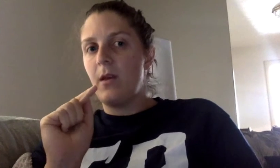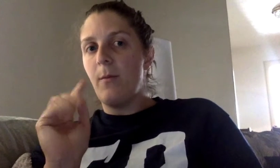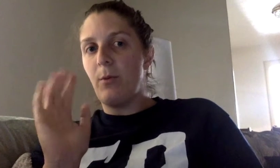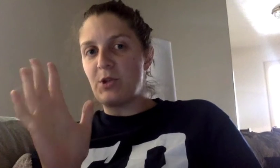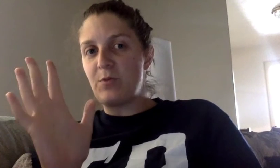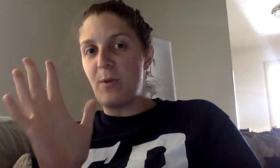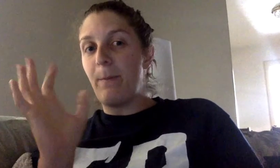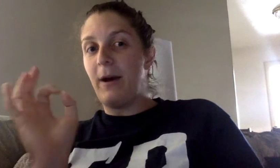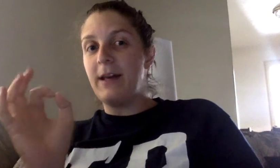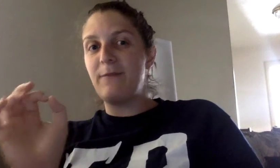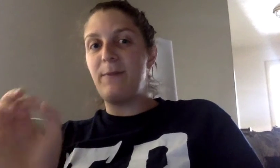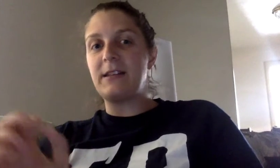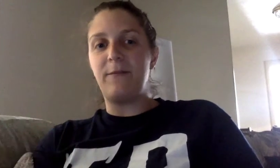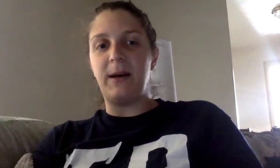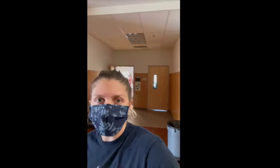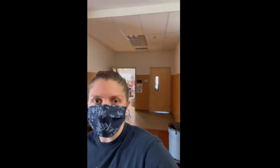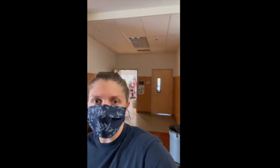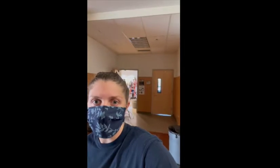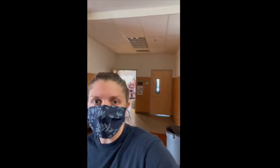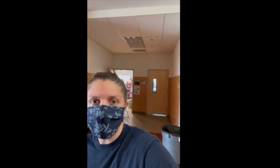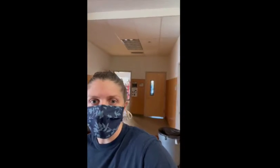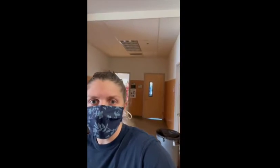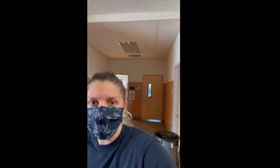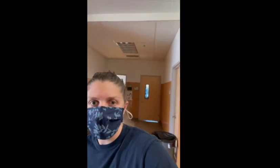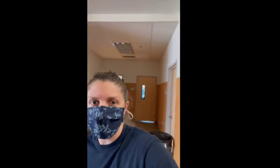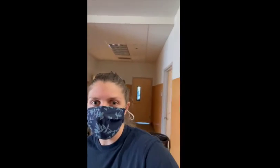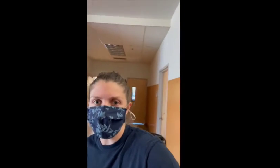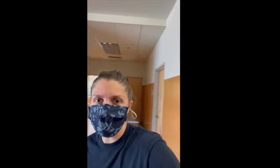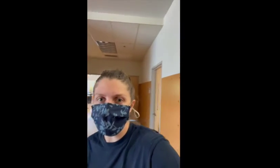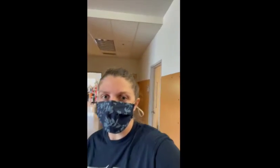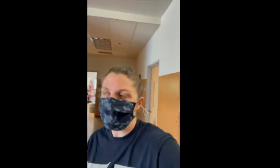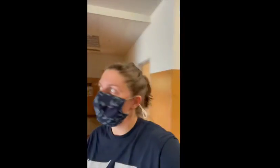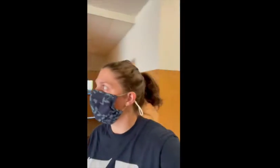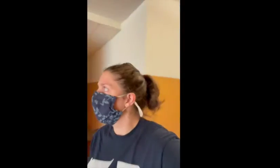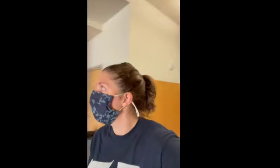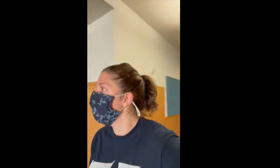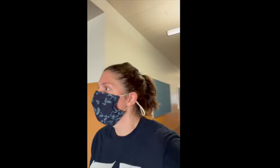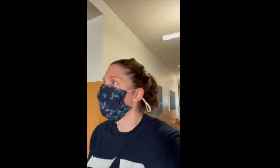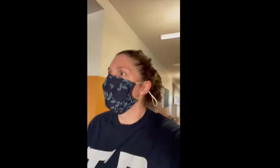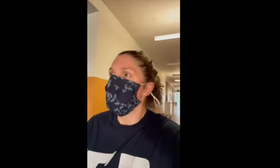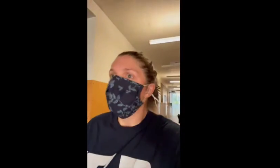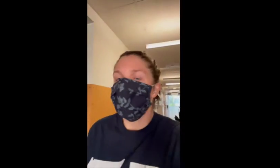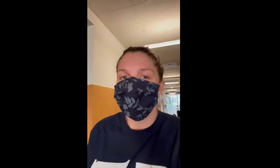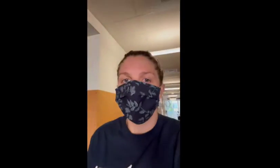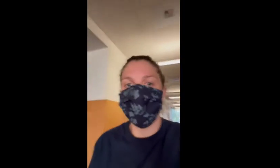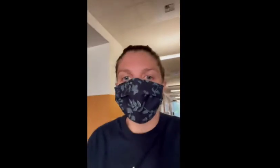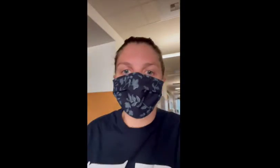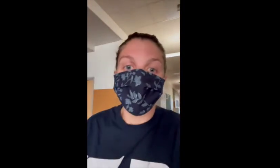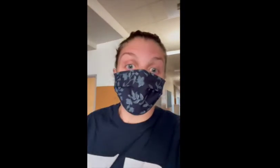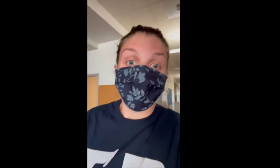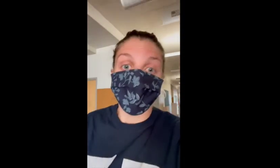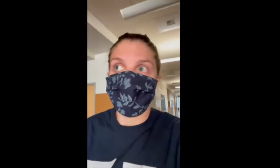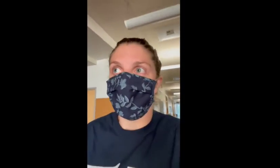Or just remember, positive. In the main hallway, they have doors in the main hallway. So that's something that you might want to look out